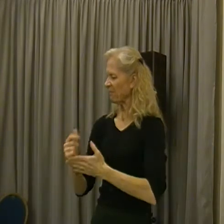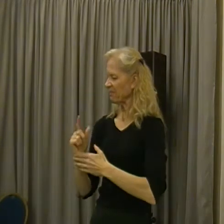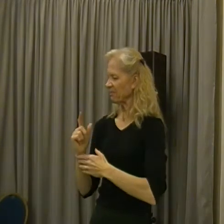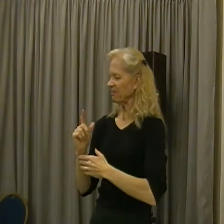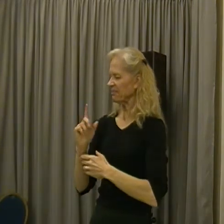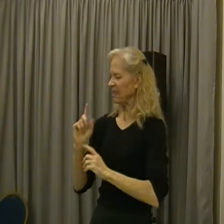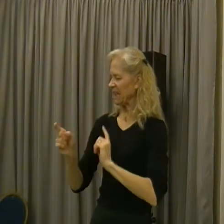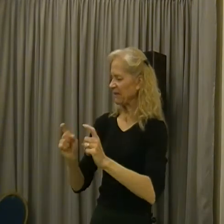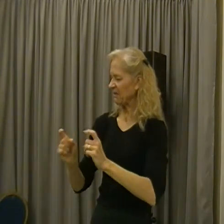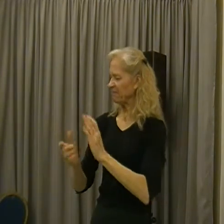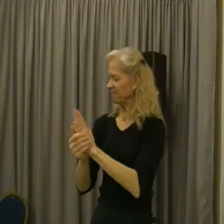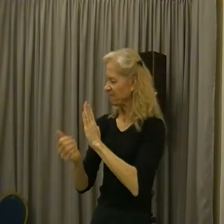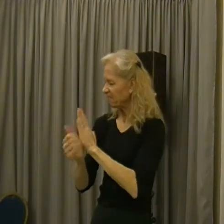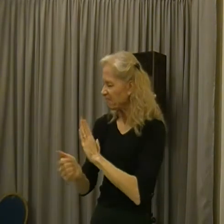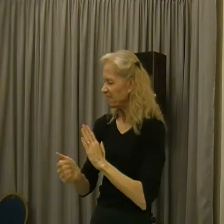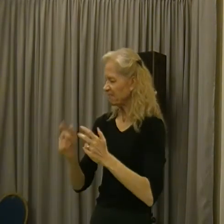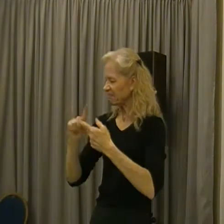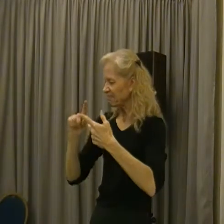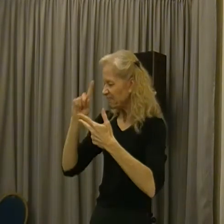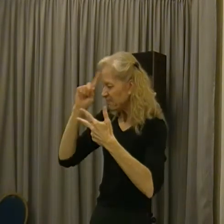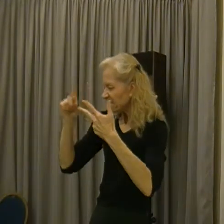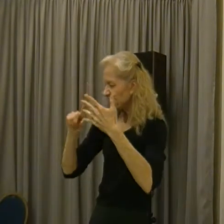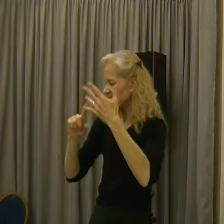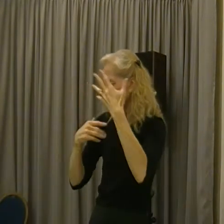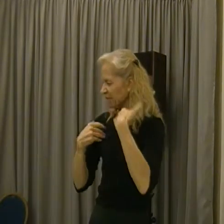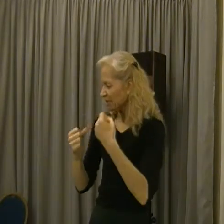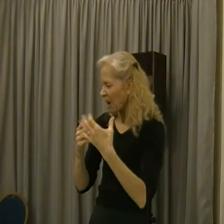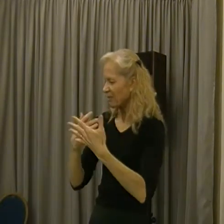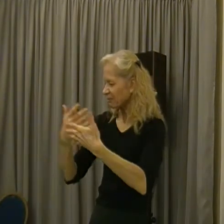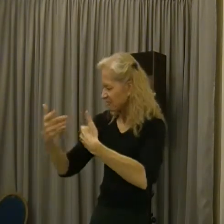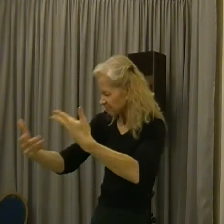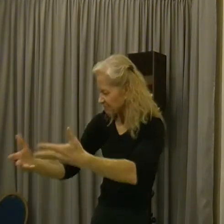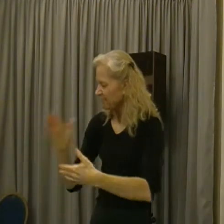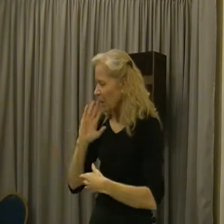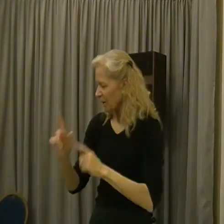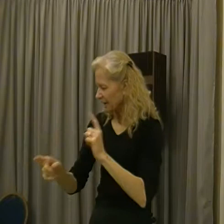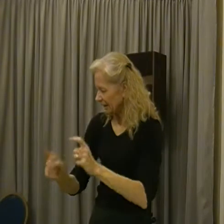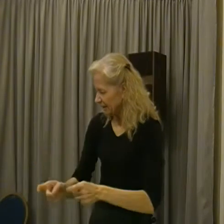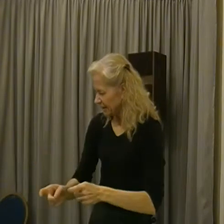him. Those very things that gifts that he has given us become our own prison.